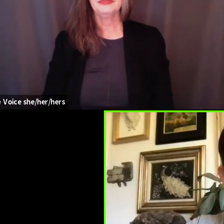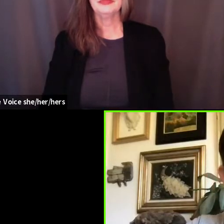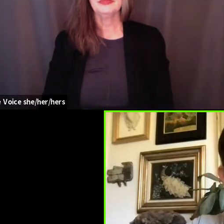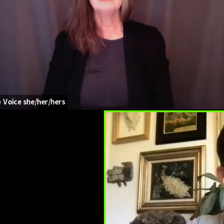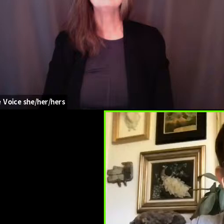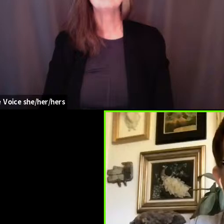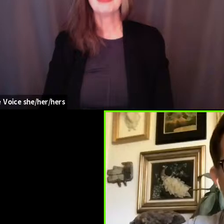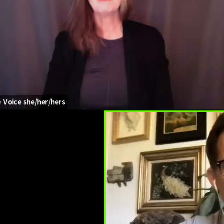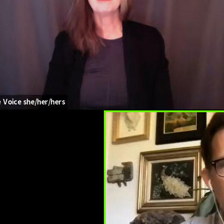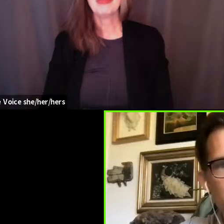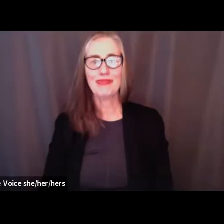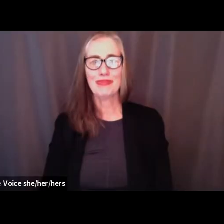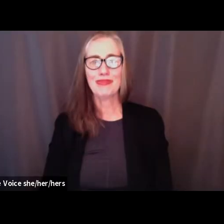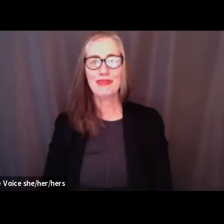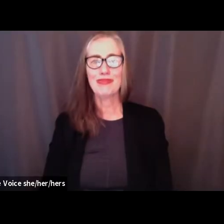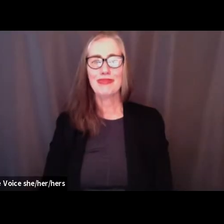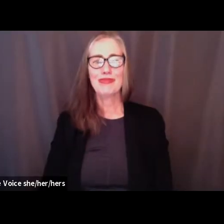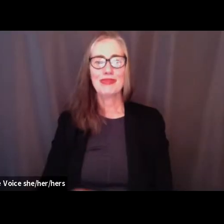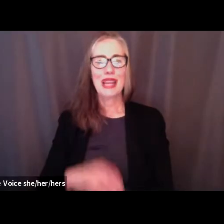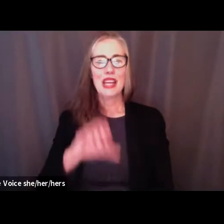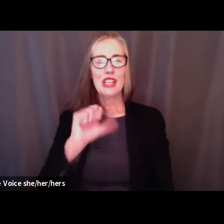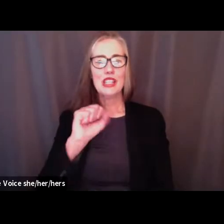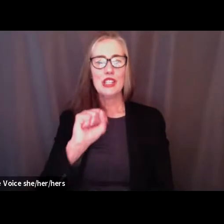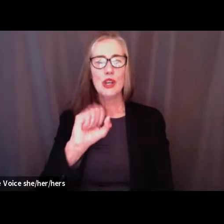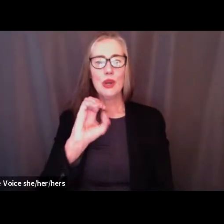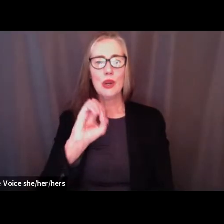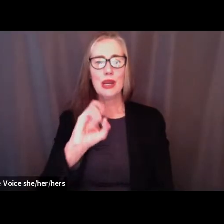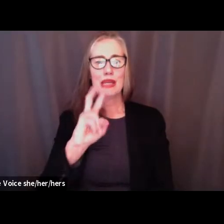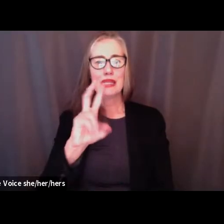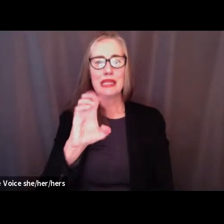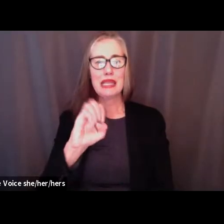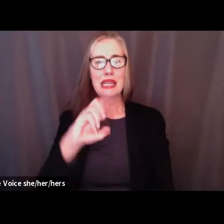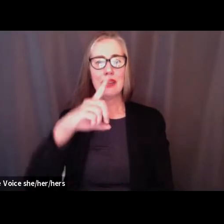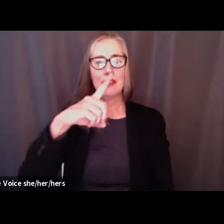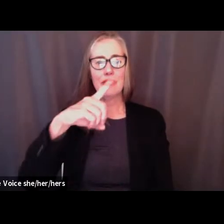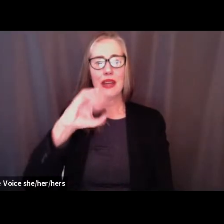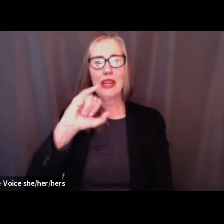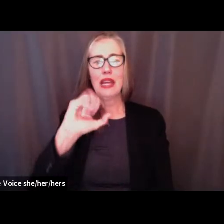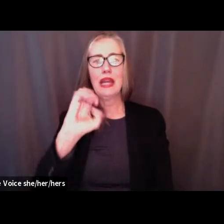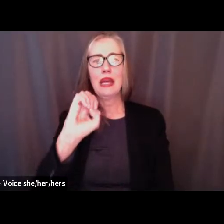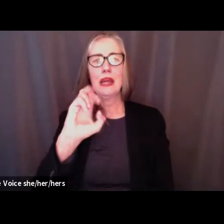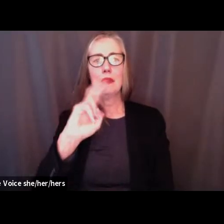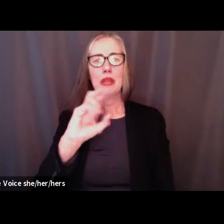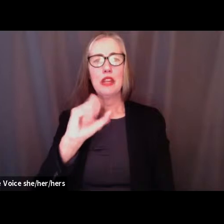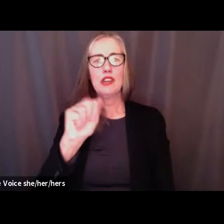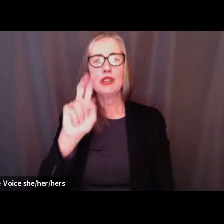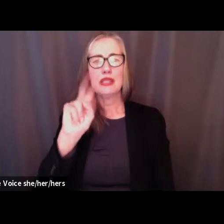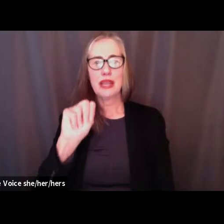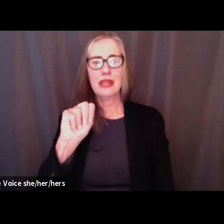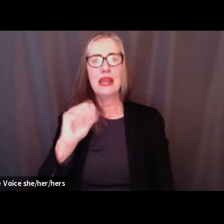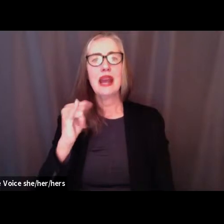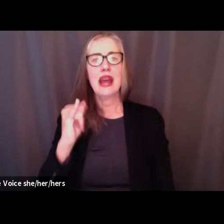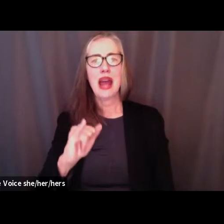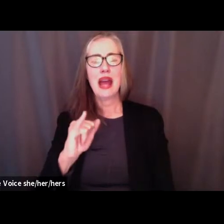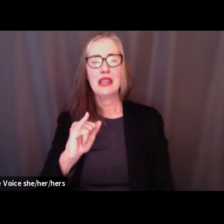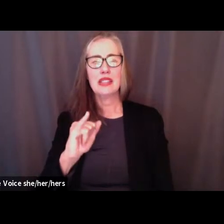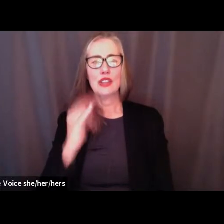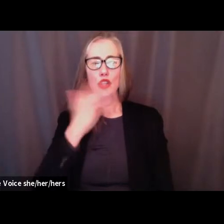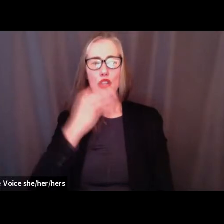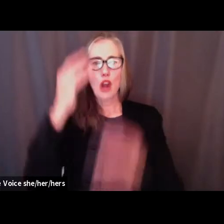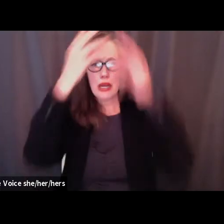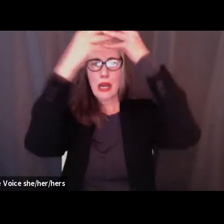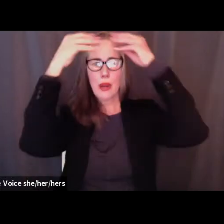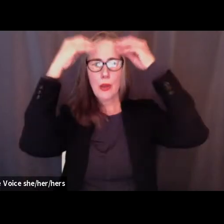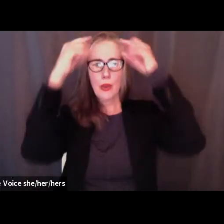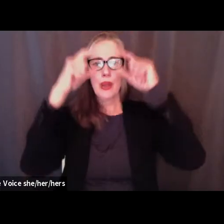There we go. Good afternoon, Democrats. Thank you so much. I will keep this report brief. On behalf of my